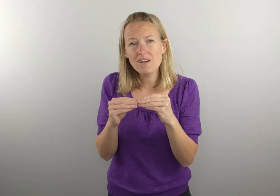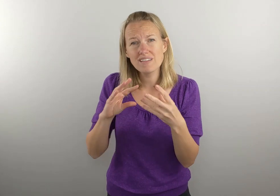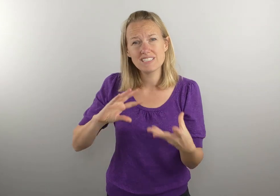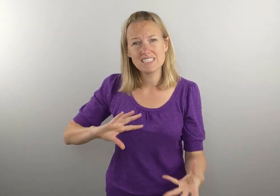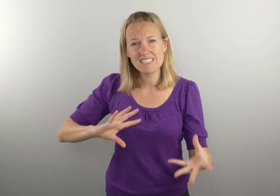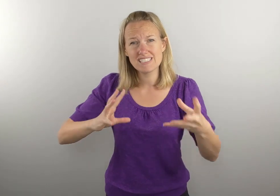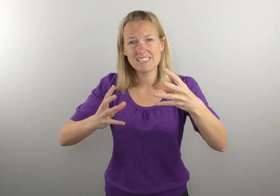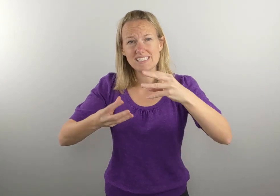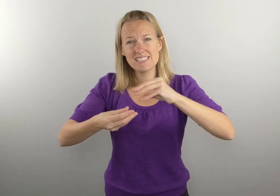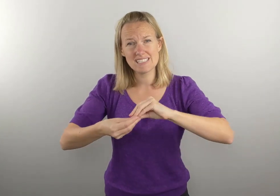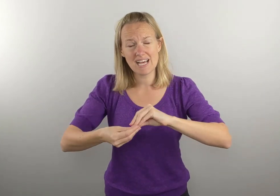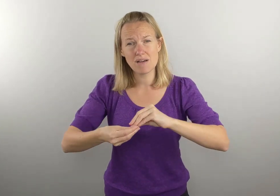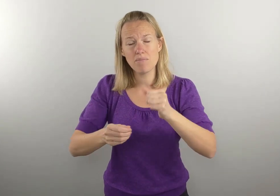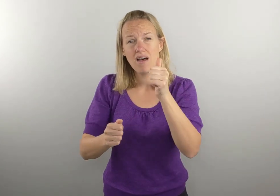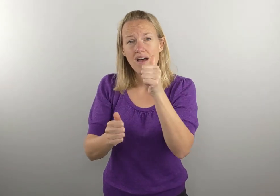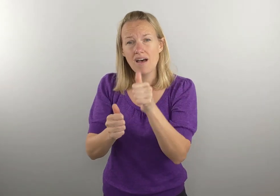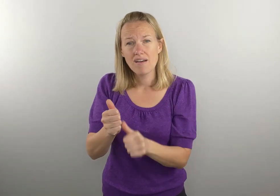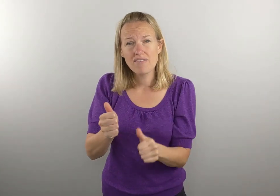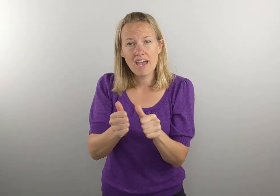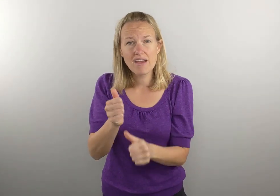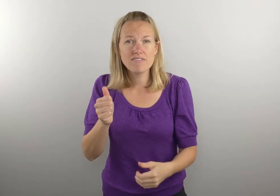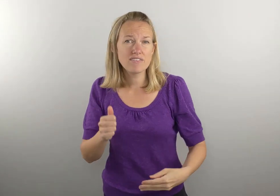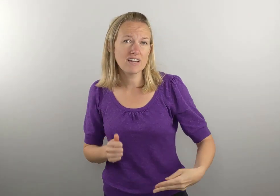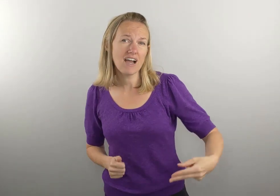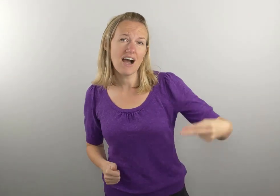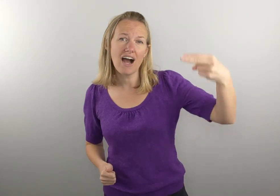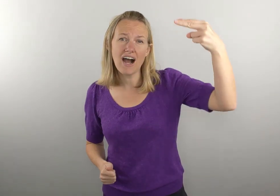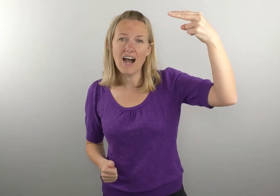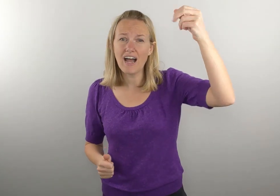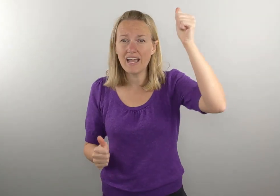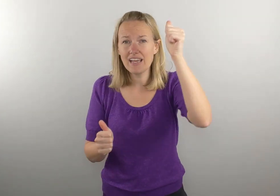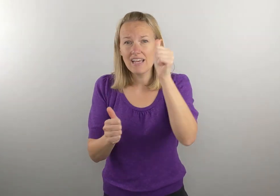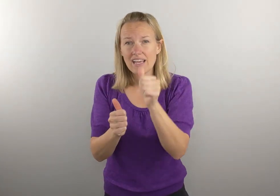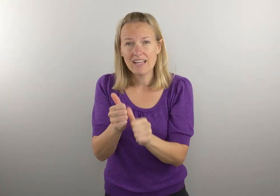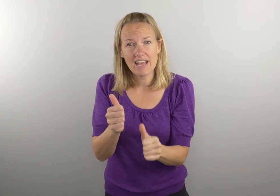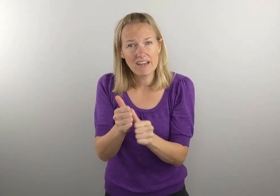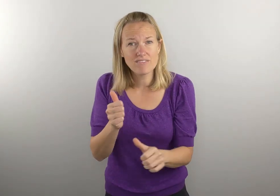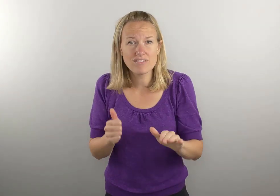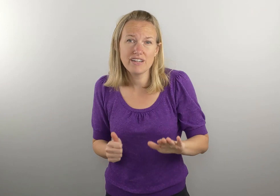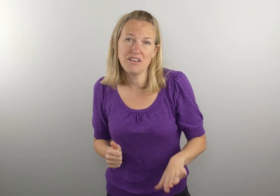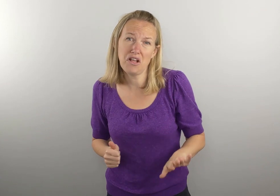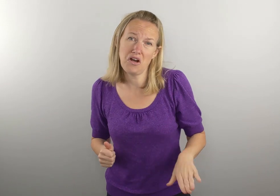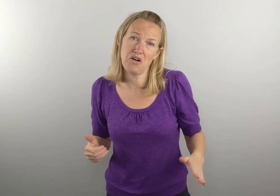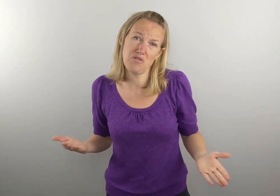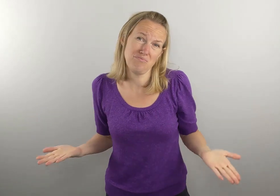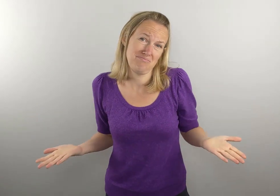than just the sum of every high and every low?